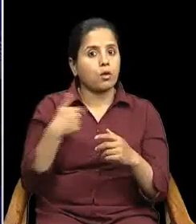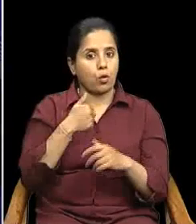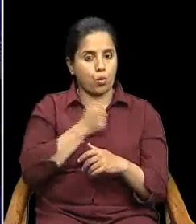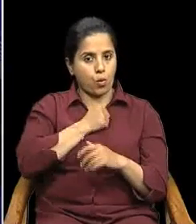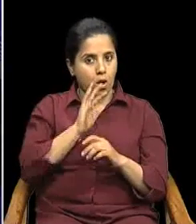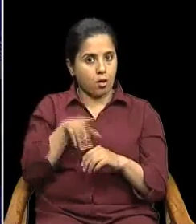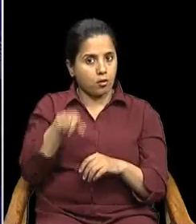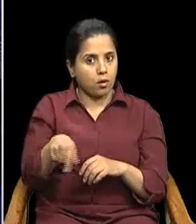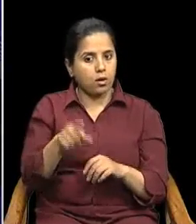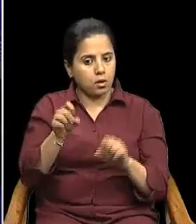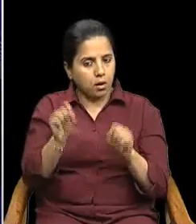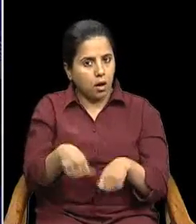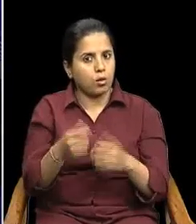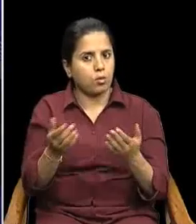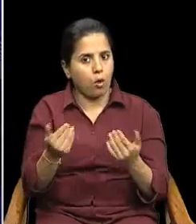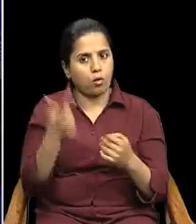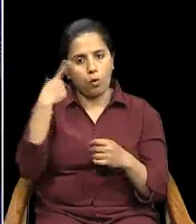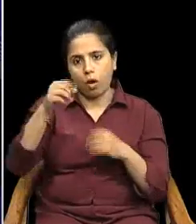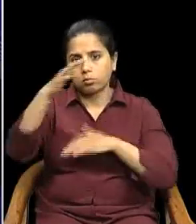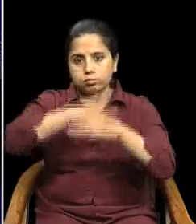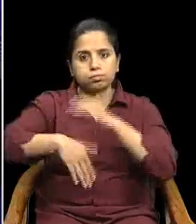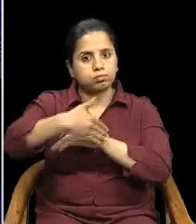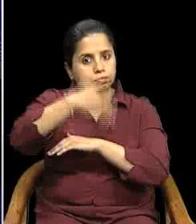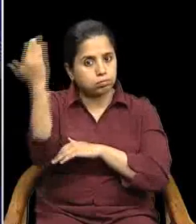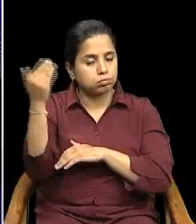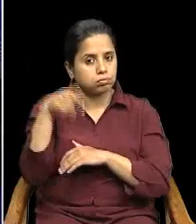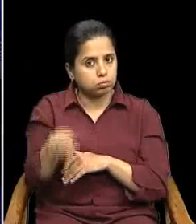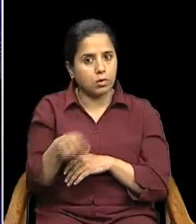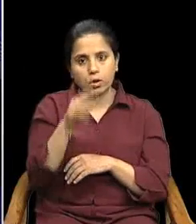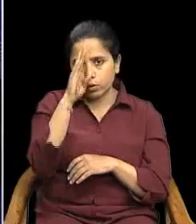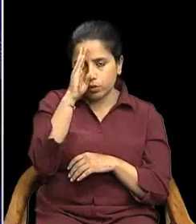have the capacity to organize and